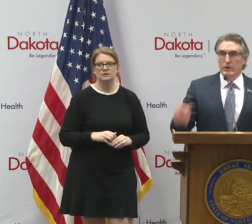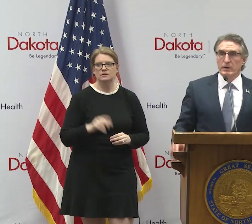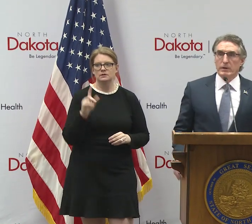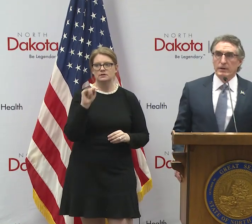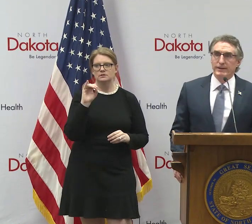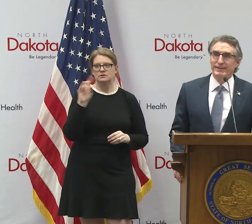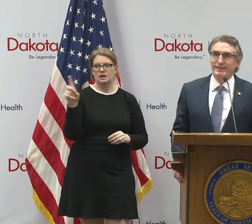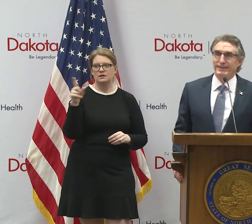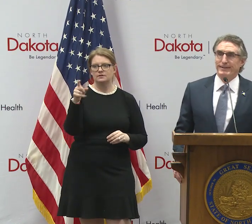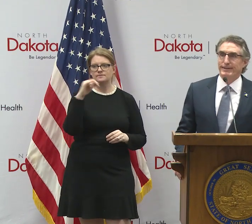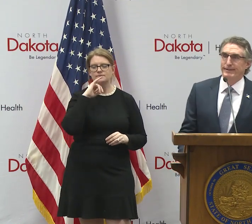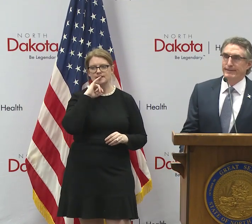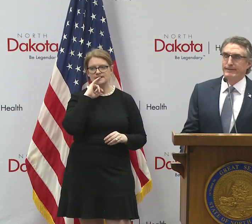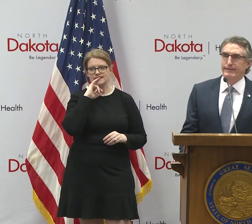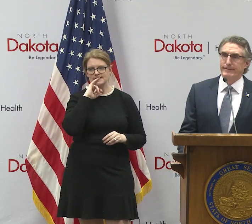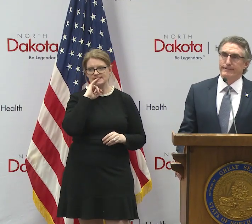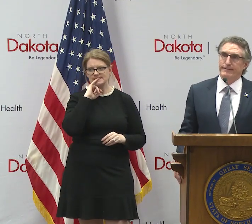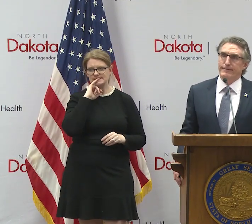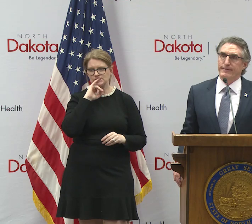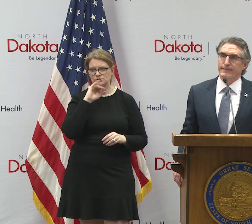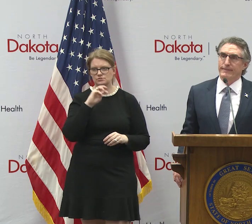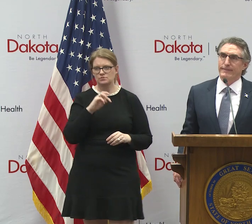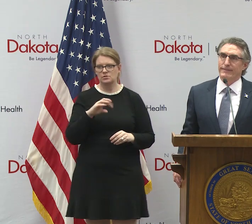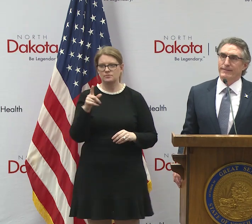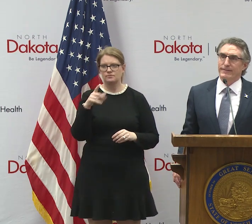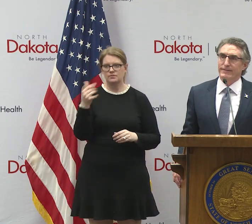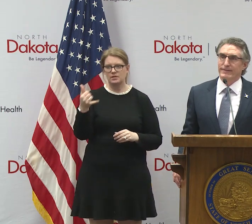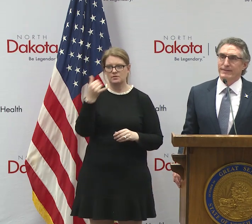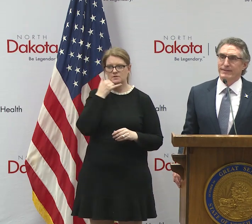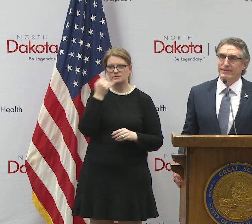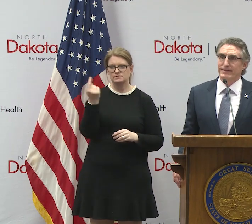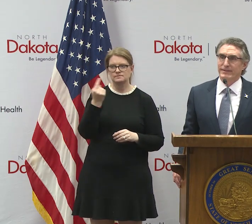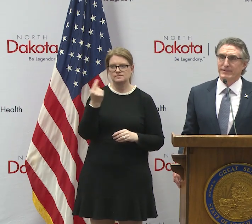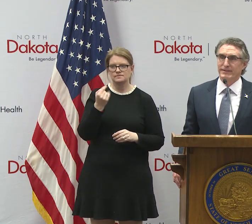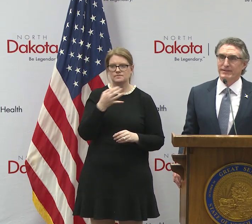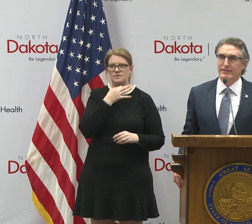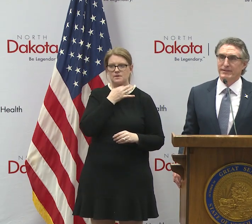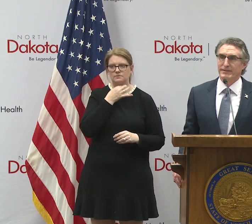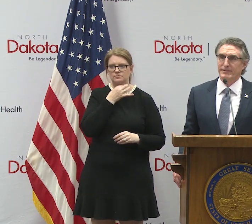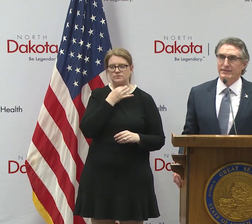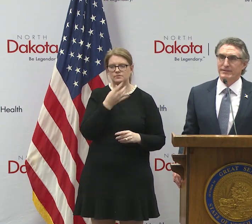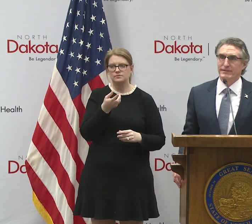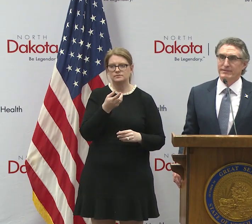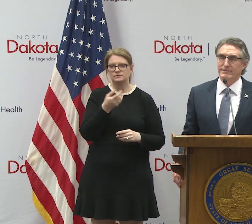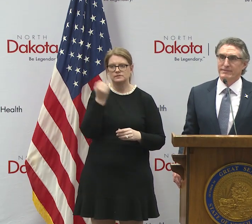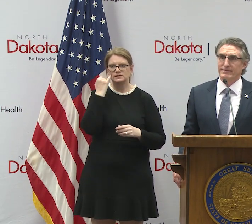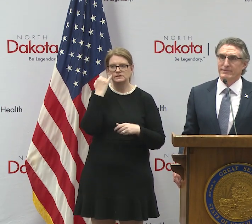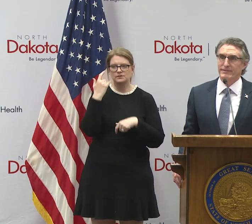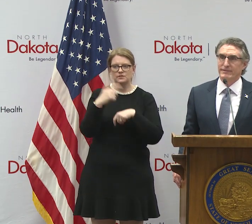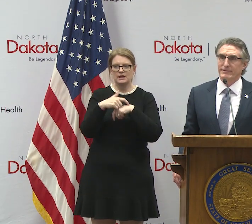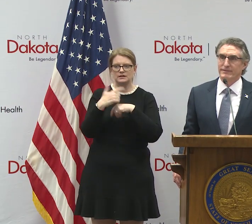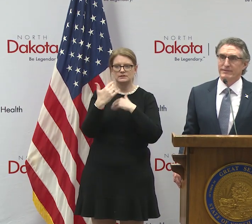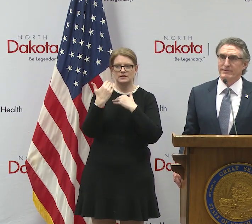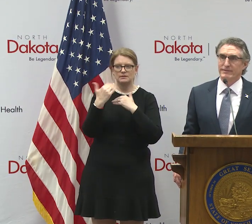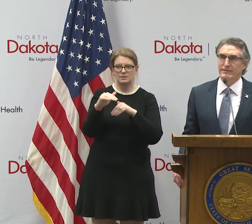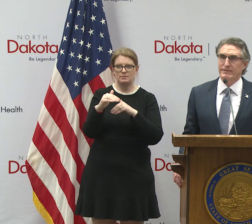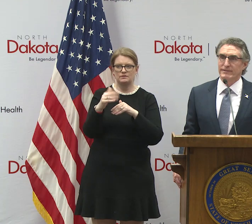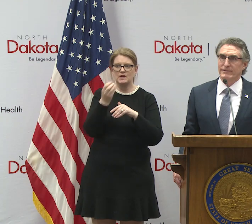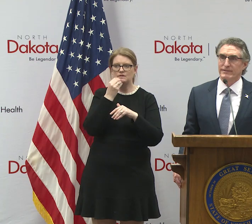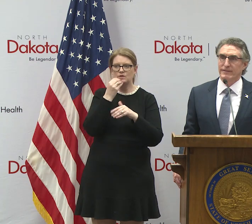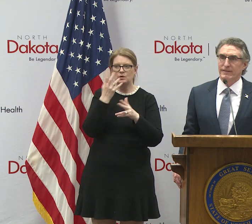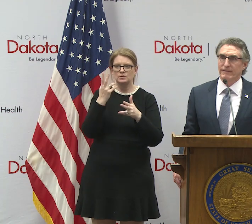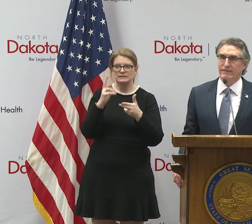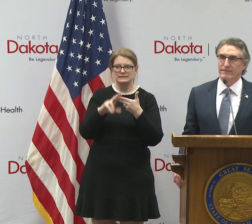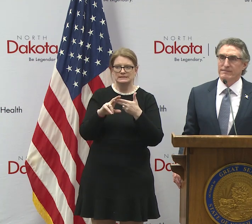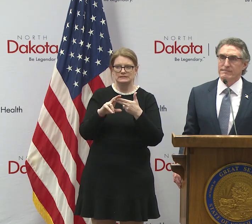Todd, did you have one? We got a call from a viewer that was watching, and they were just curious if the deadline for food stamps was going to be extended, since